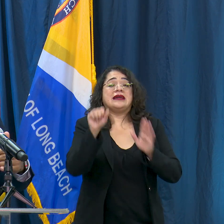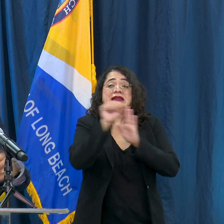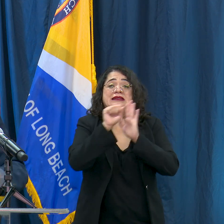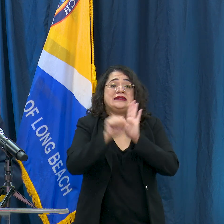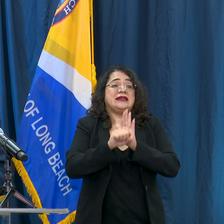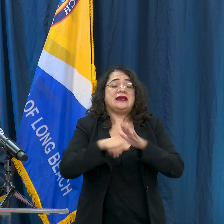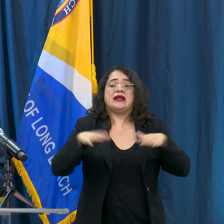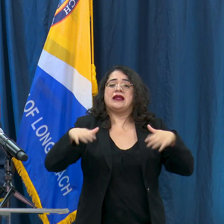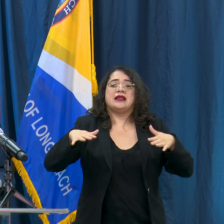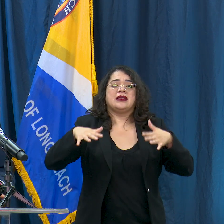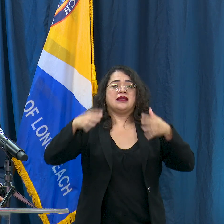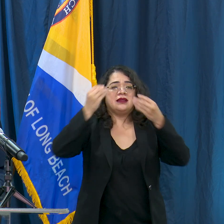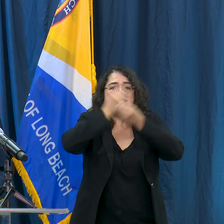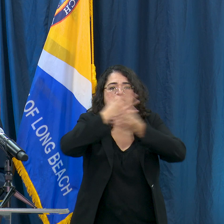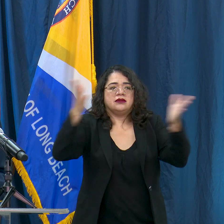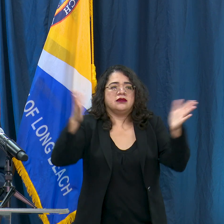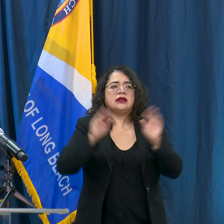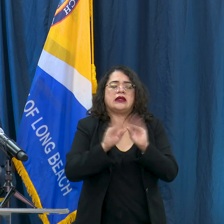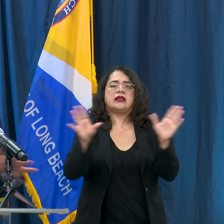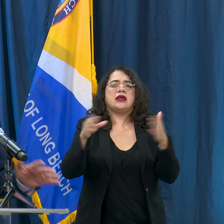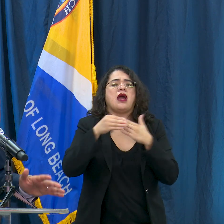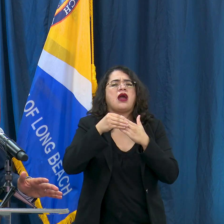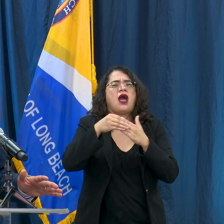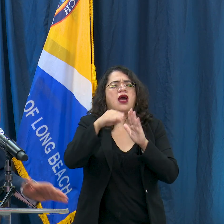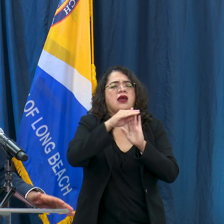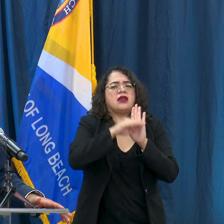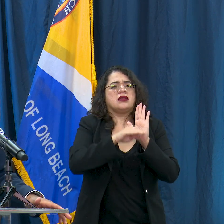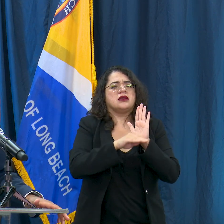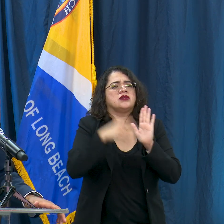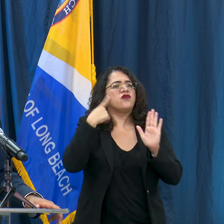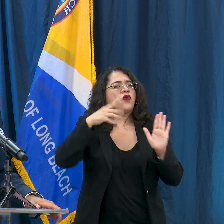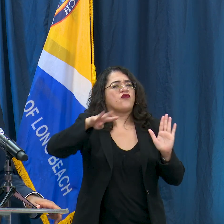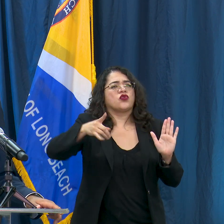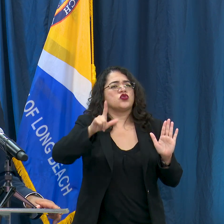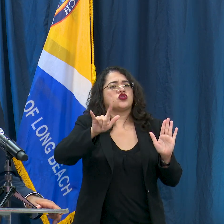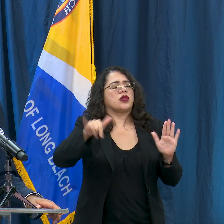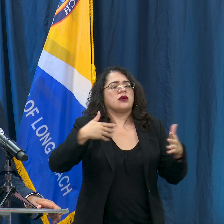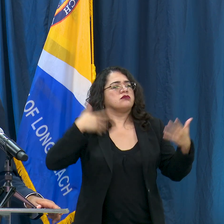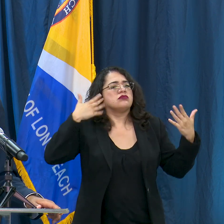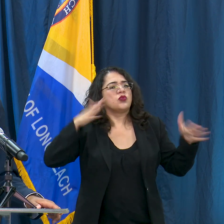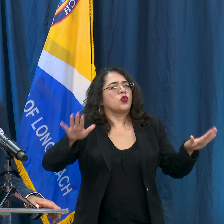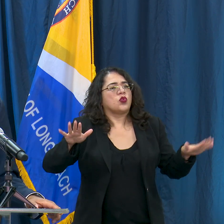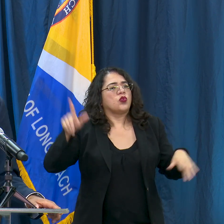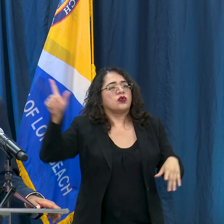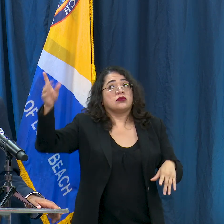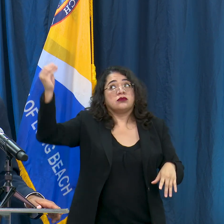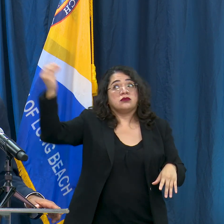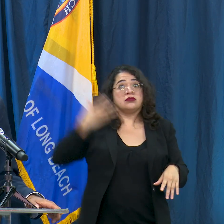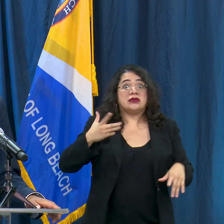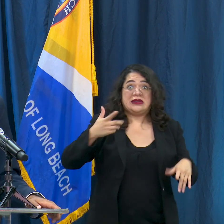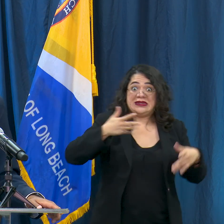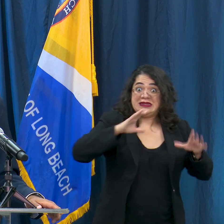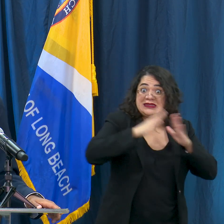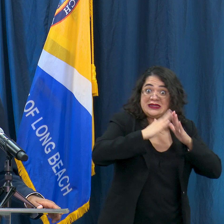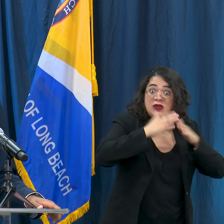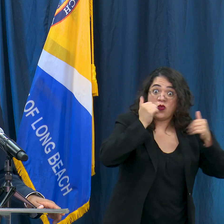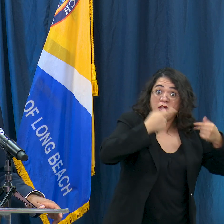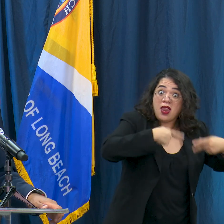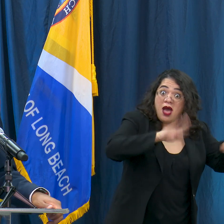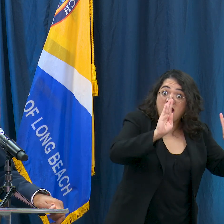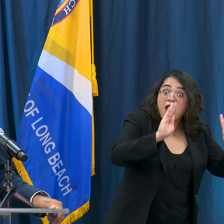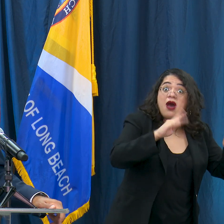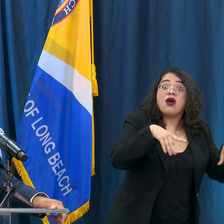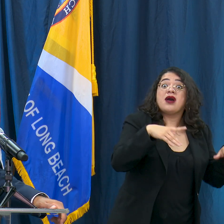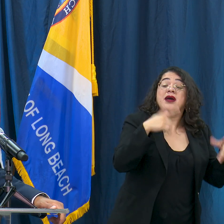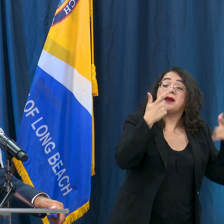put out clear guidance on these large types of gatherings for 4th of July. So we're asked a lot, well, is the city going to allow to